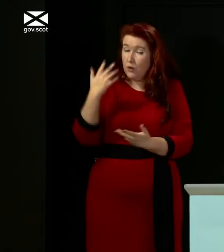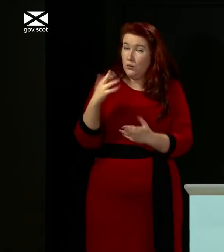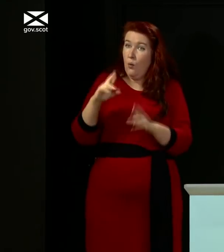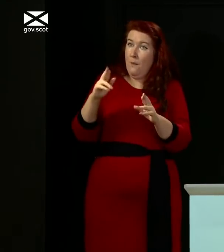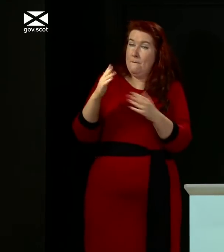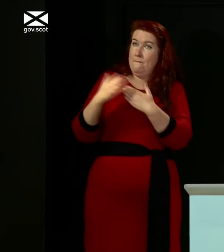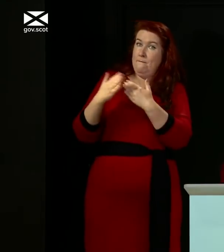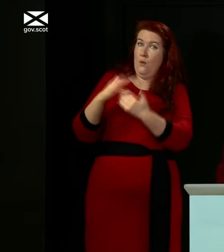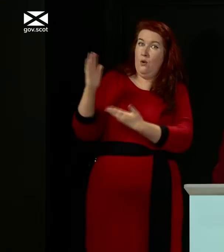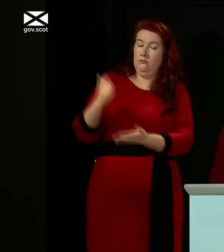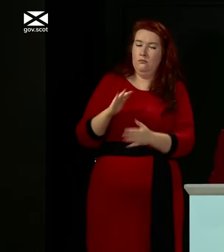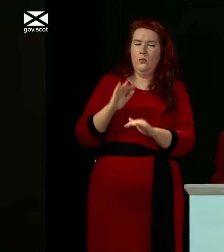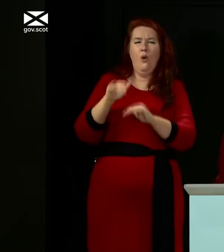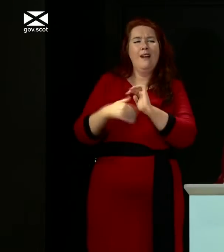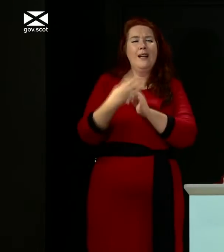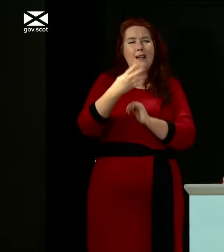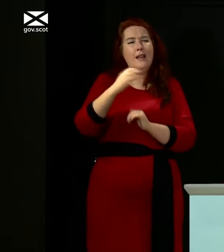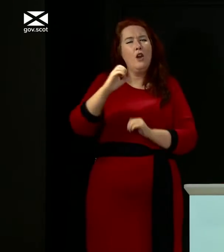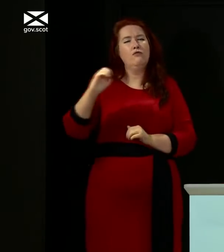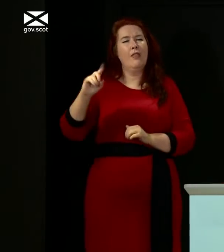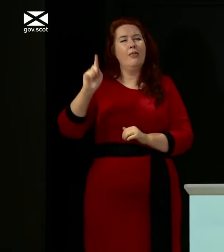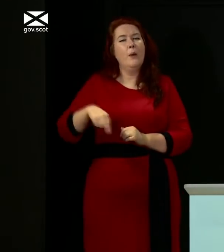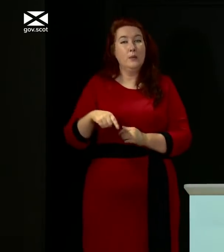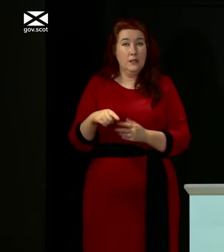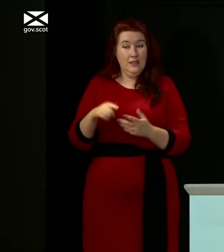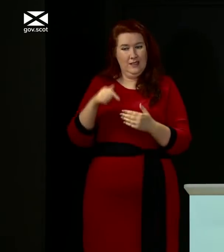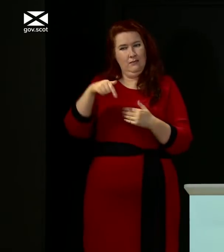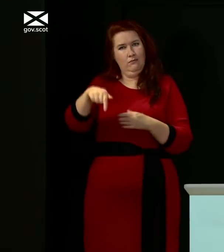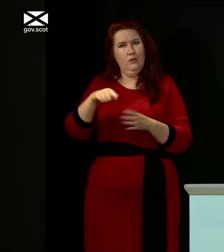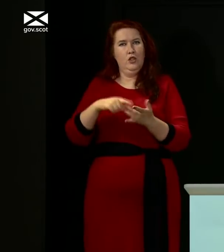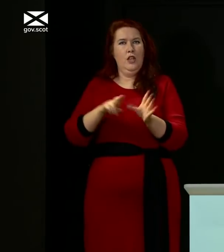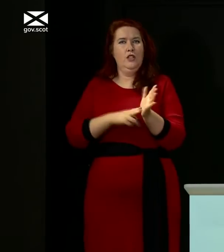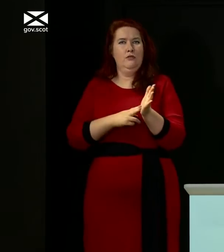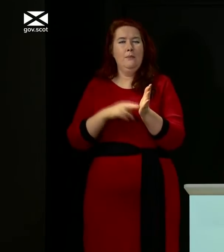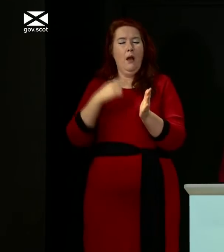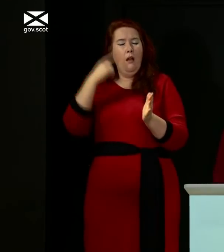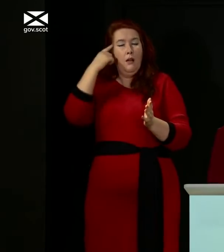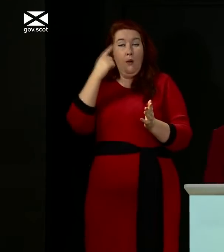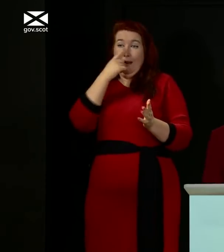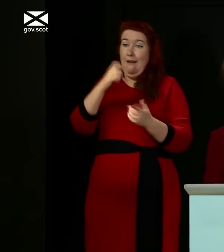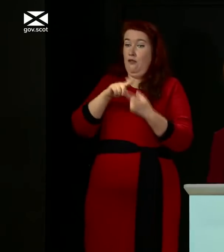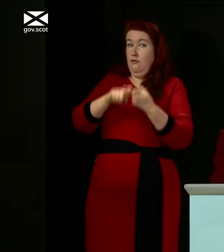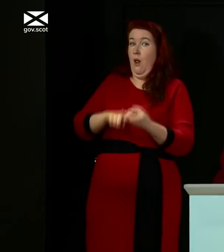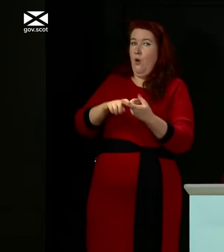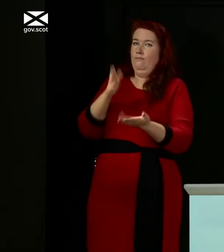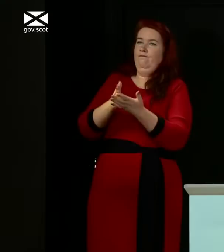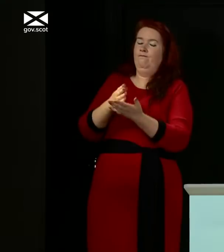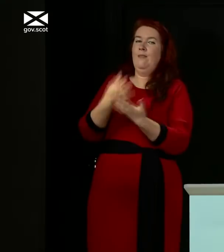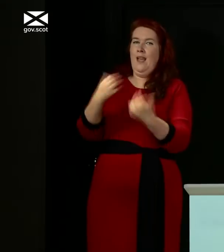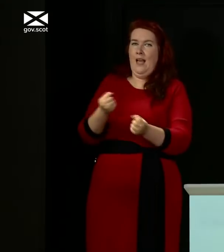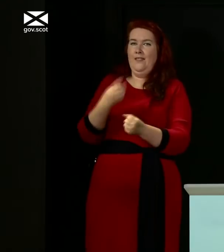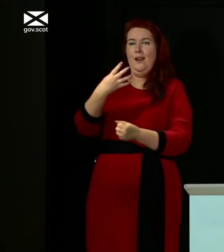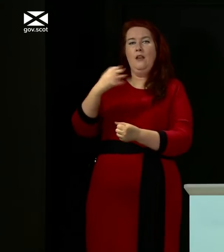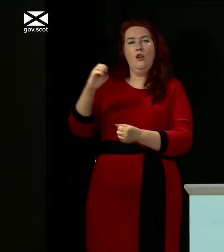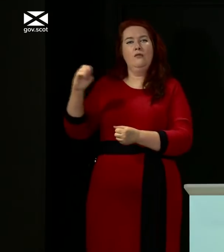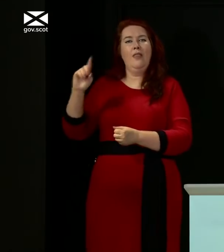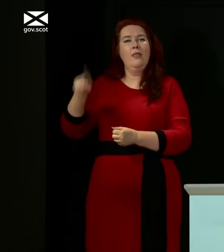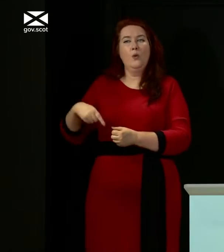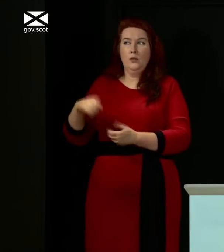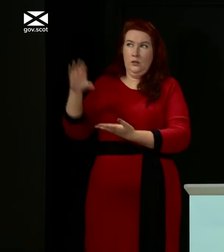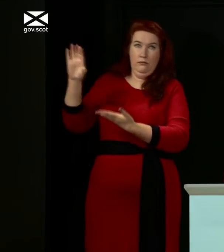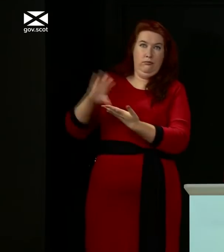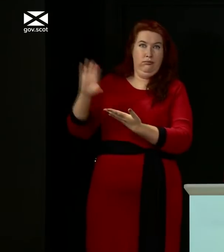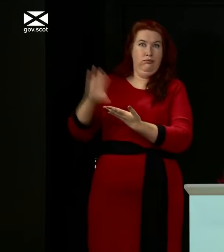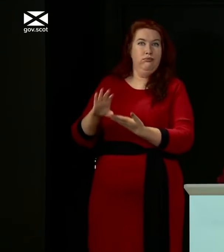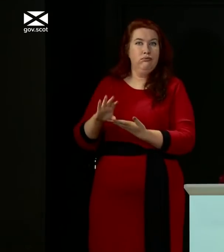of just over 900,000 that I gave yesterday, but that's what we think we can rely on right now. So at the moment, we